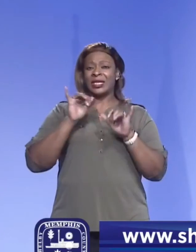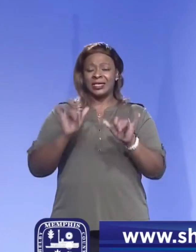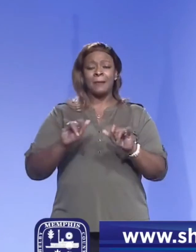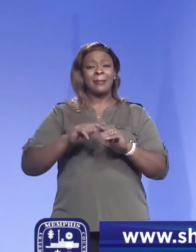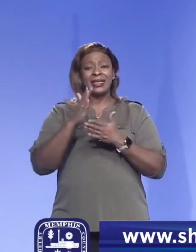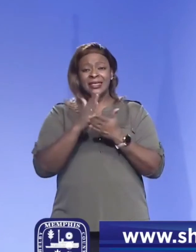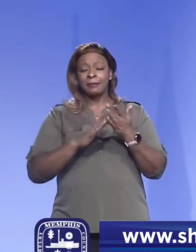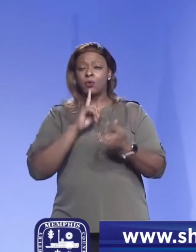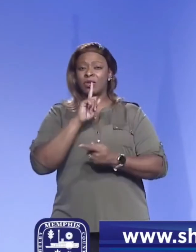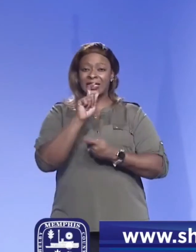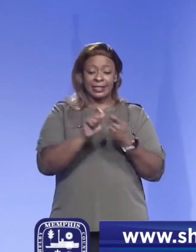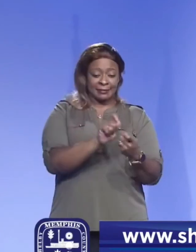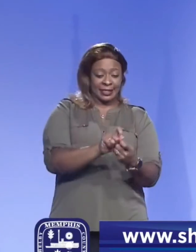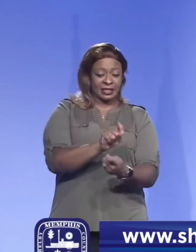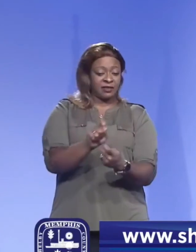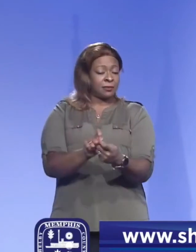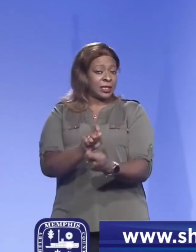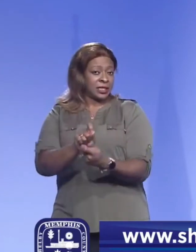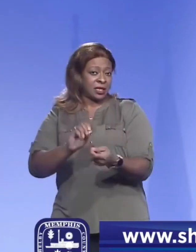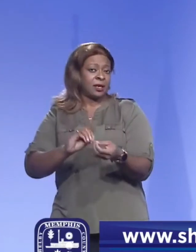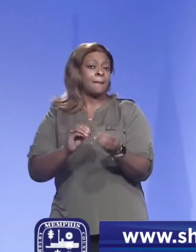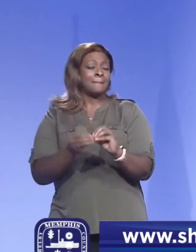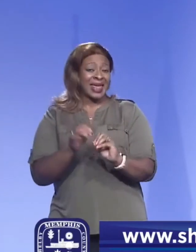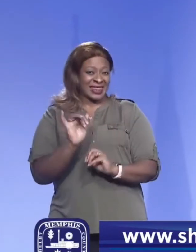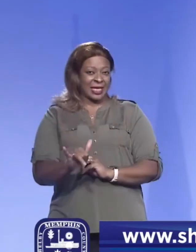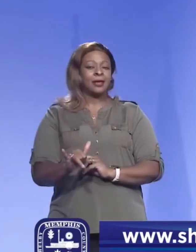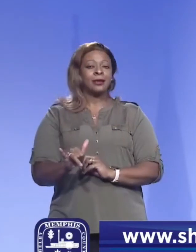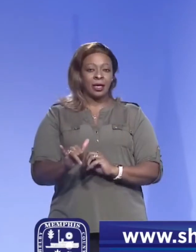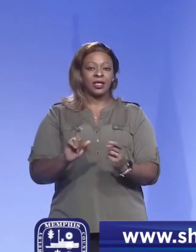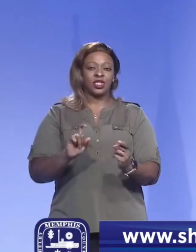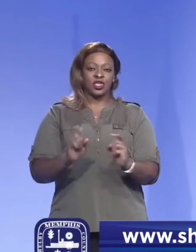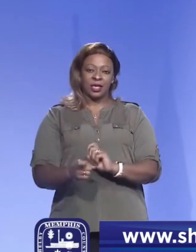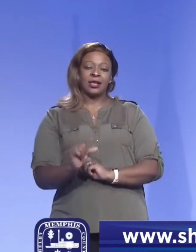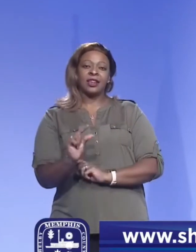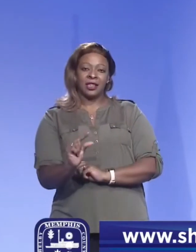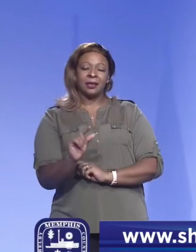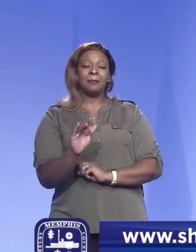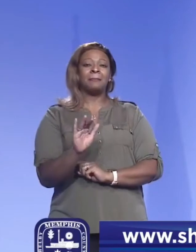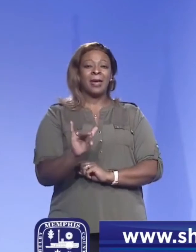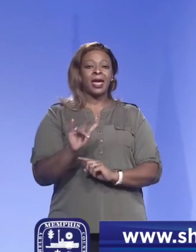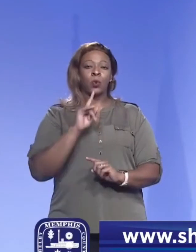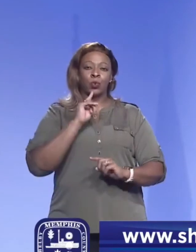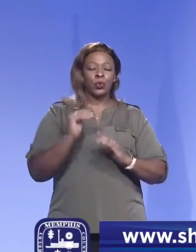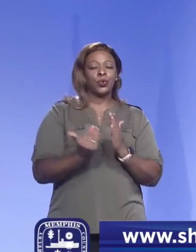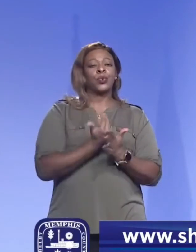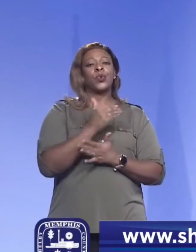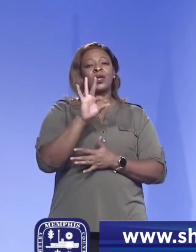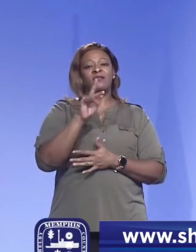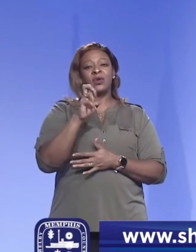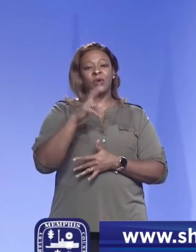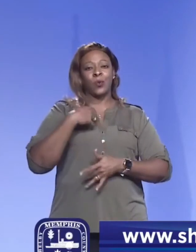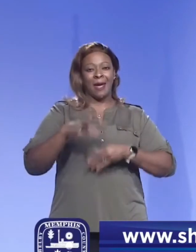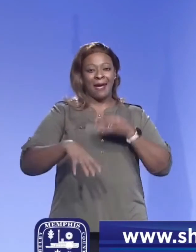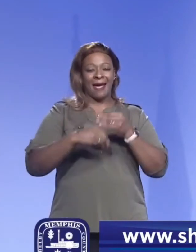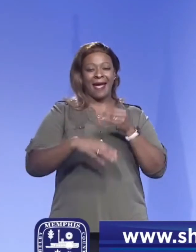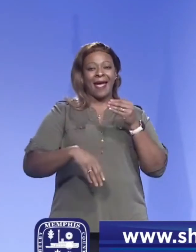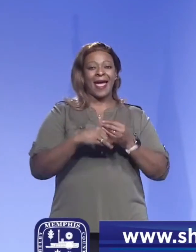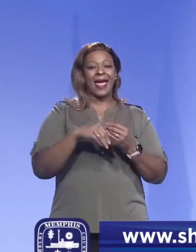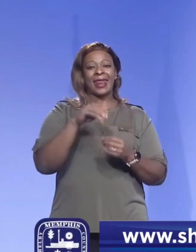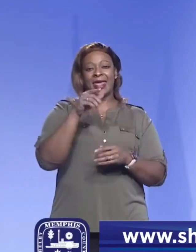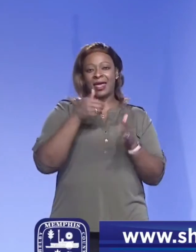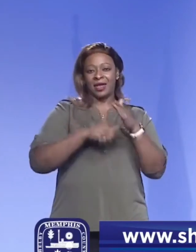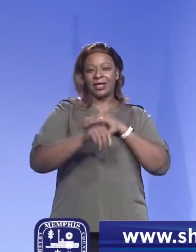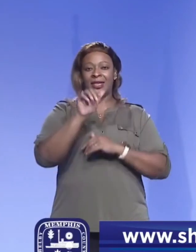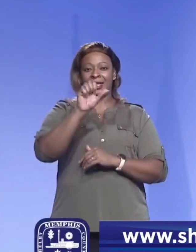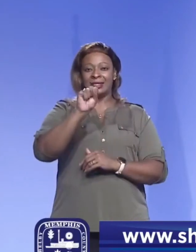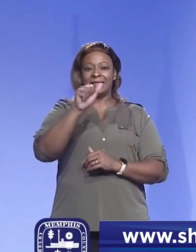of the specific numbers were altered a little bit by the new filters in the SAS program